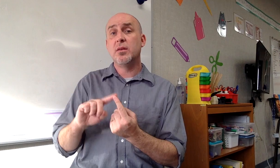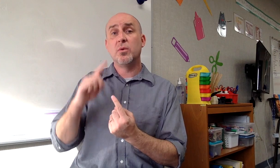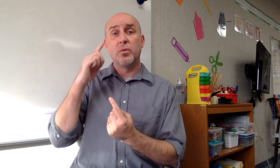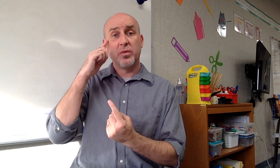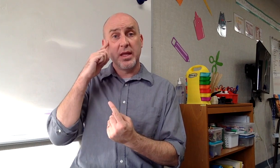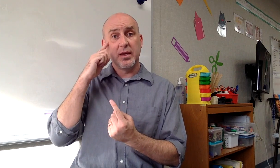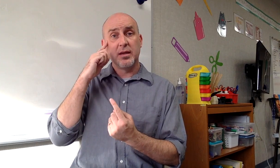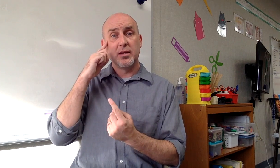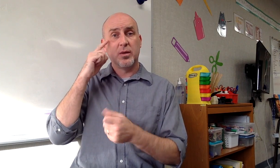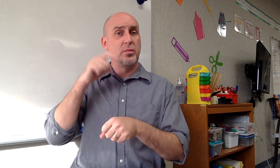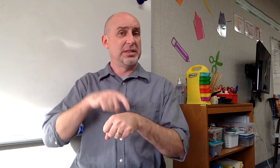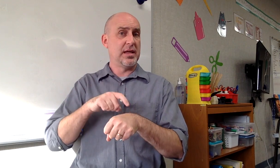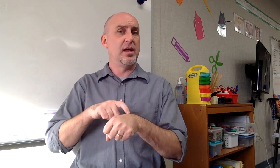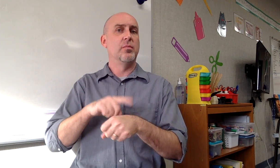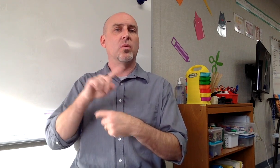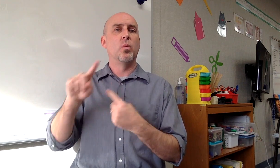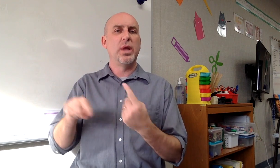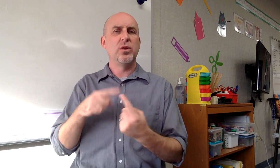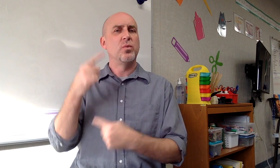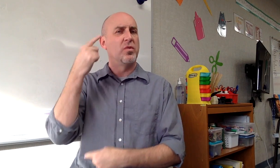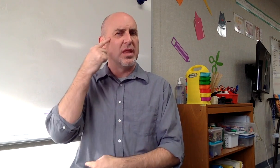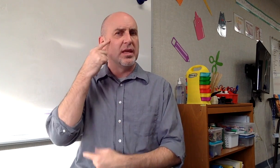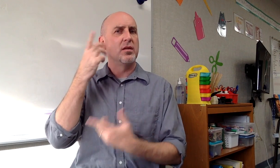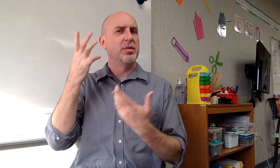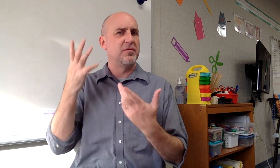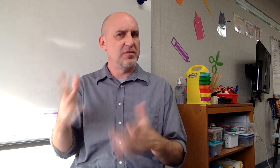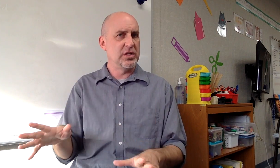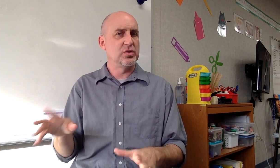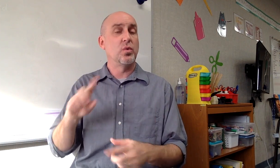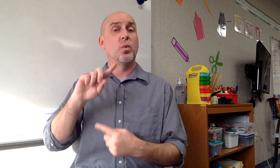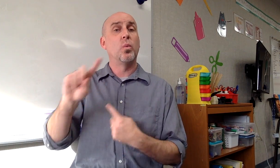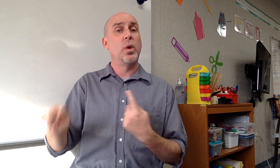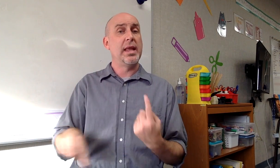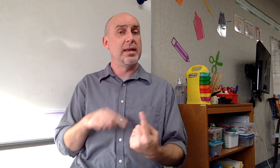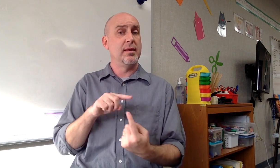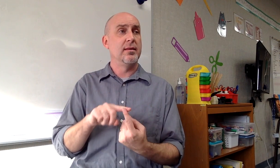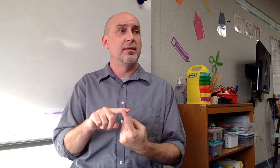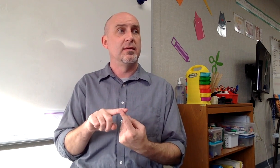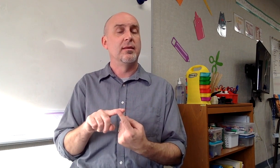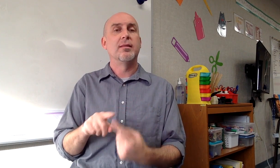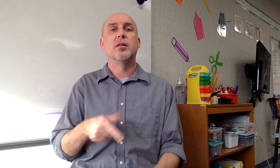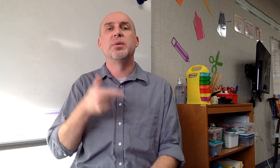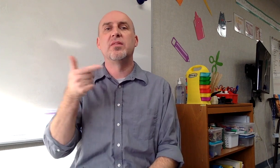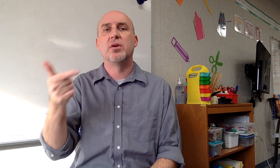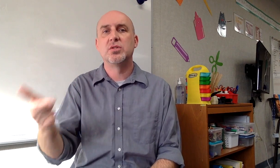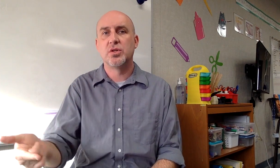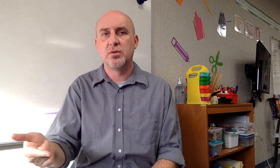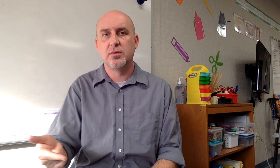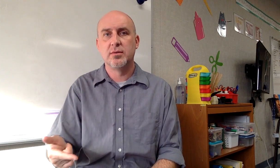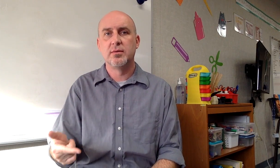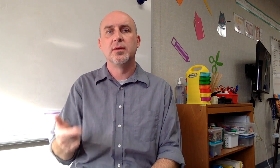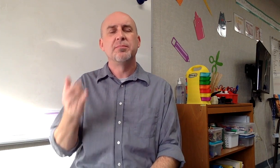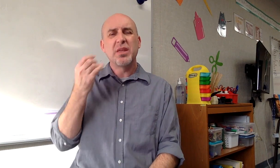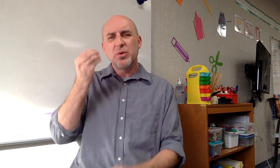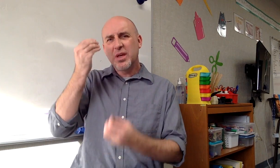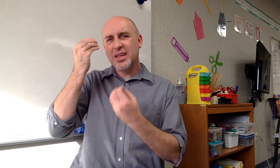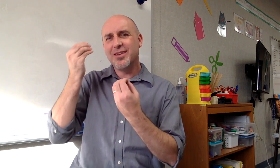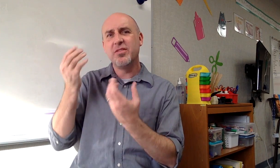you think it will be time, or when you think it'll be finished, or when it'll be their turn. If you can give them